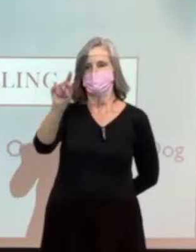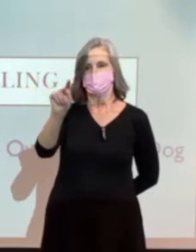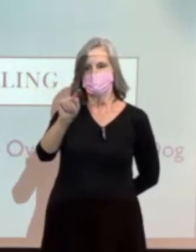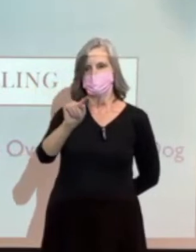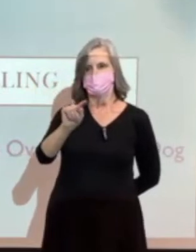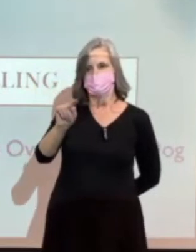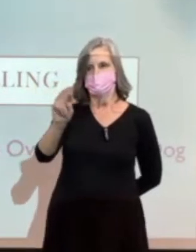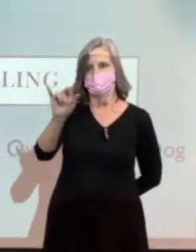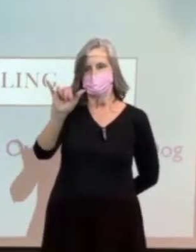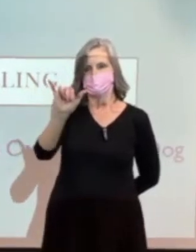Lazy.